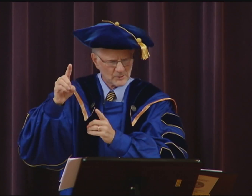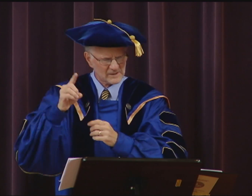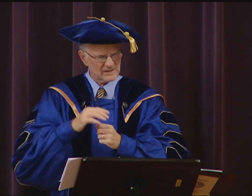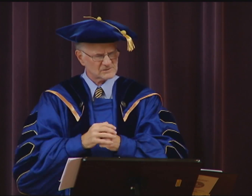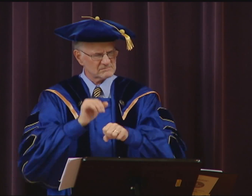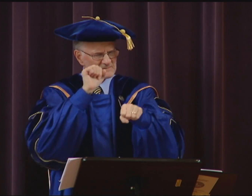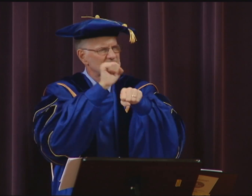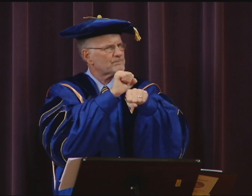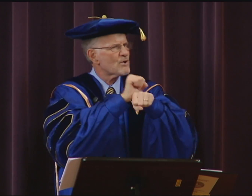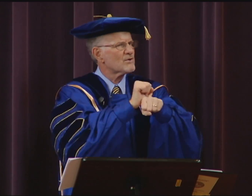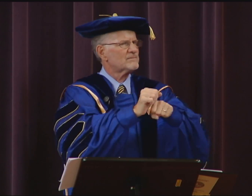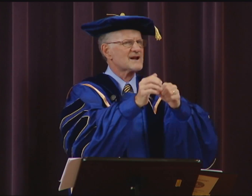people's lives.